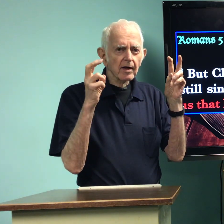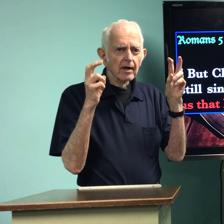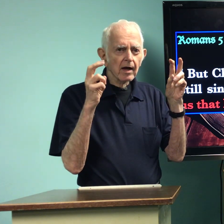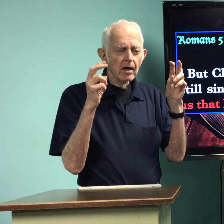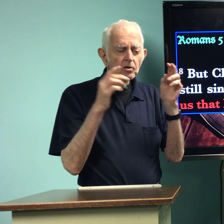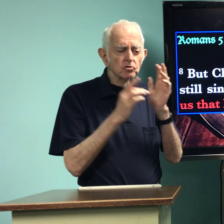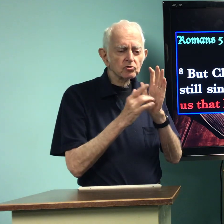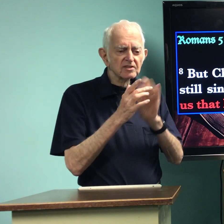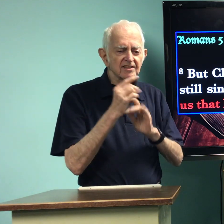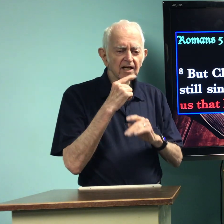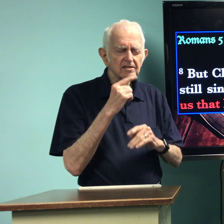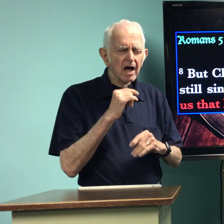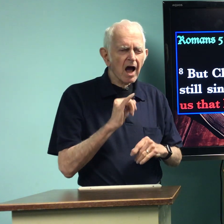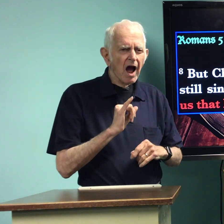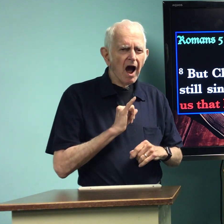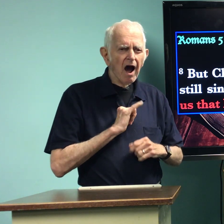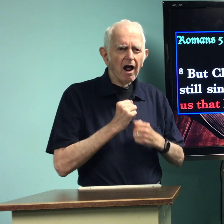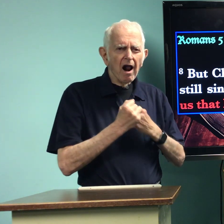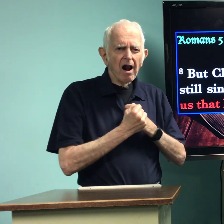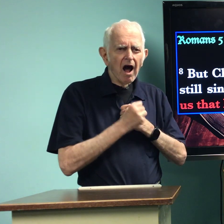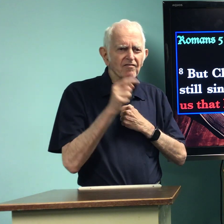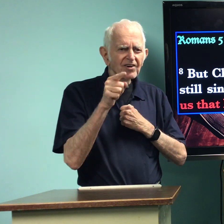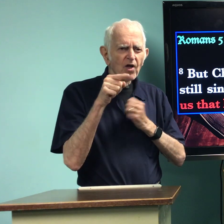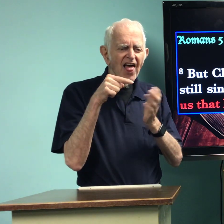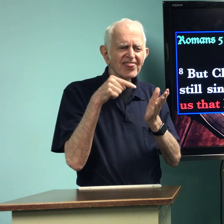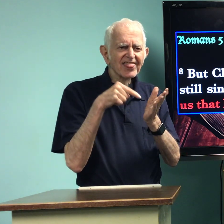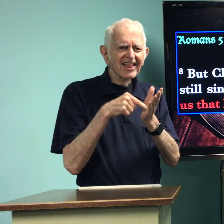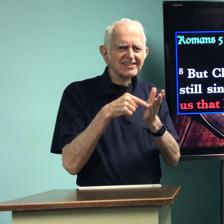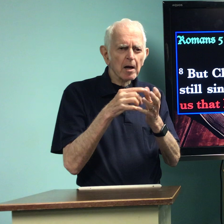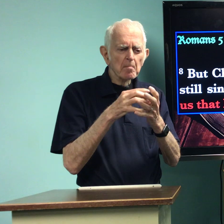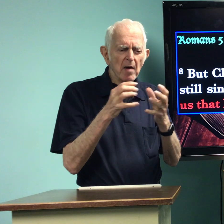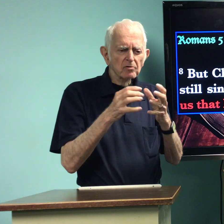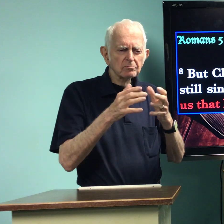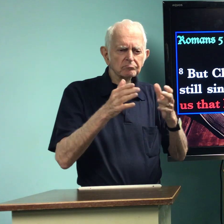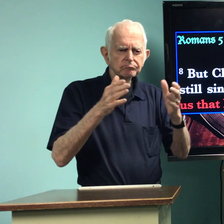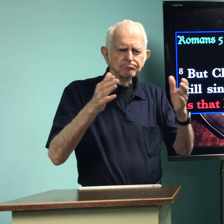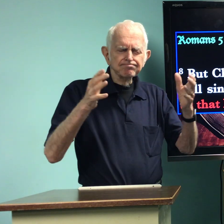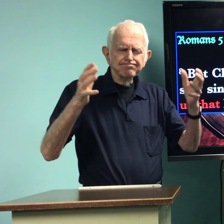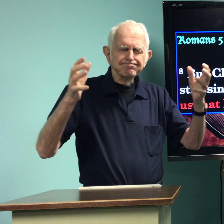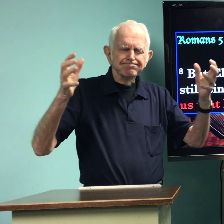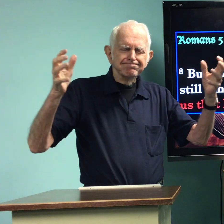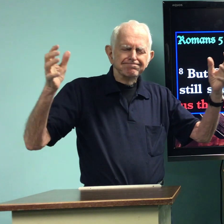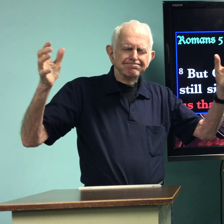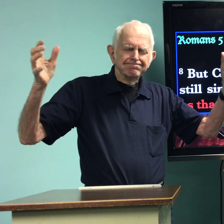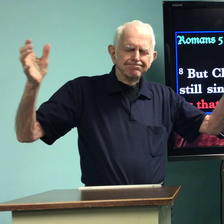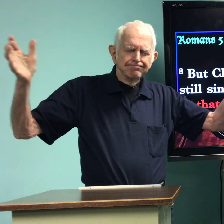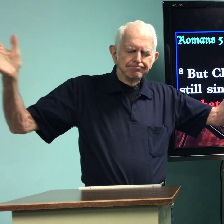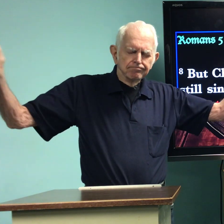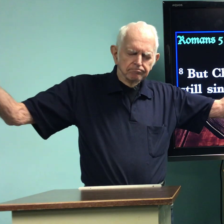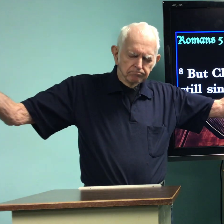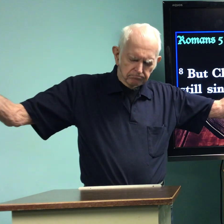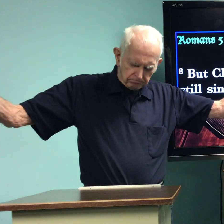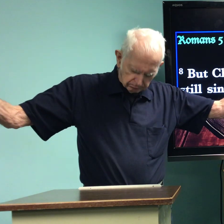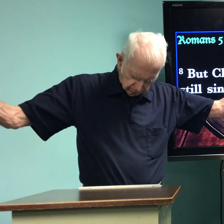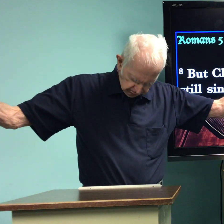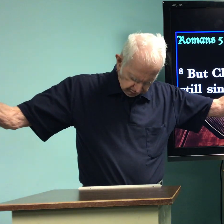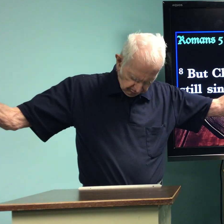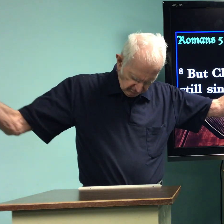One story says that Jesus says, "I love you this much," and he stretched out his hands and